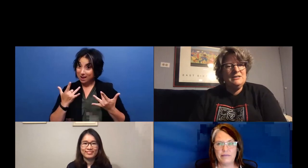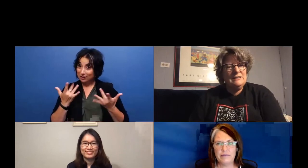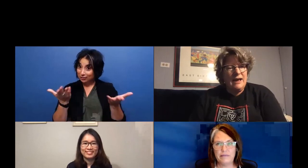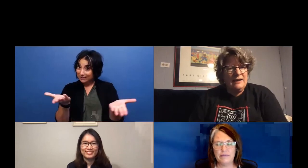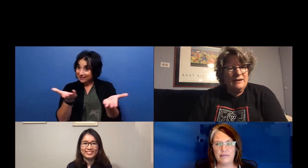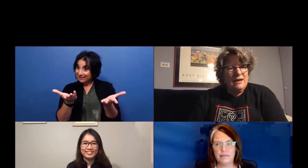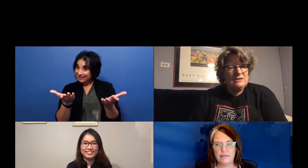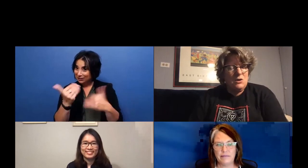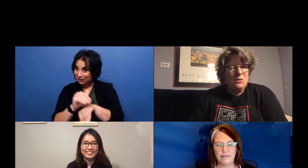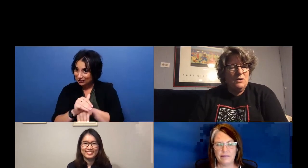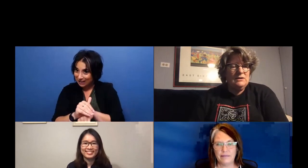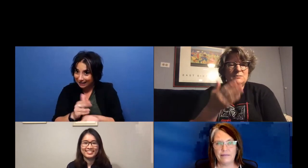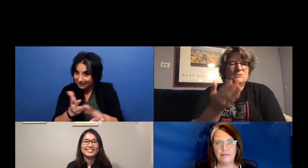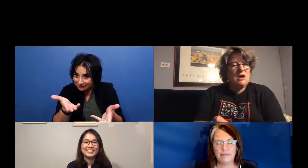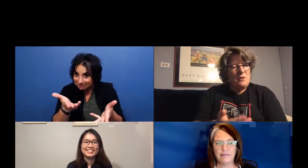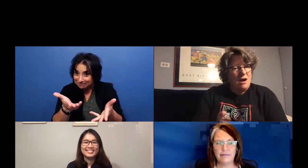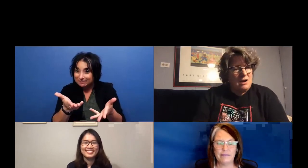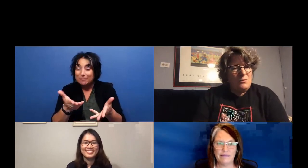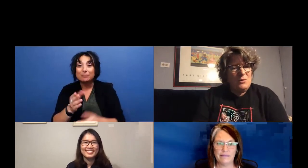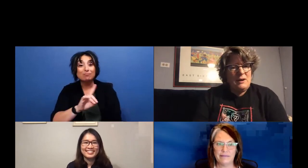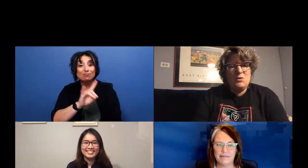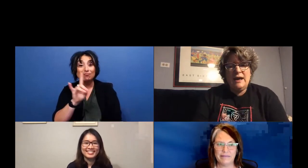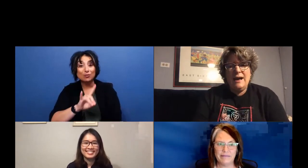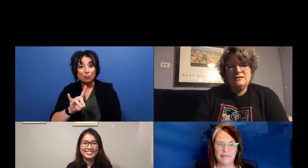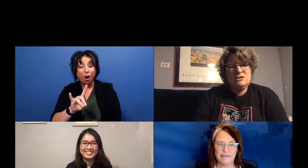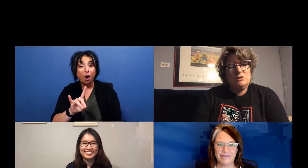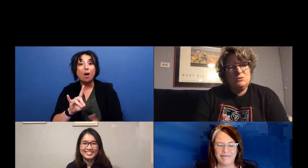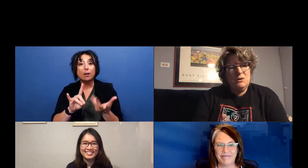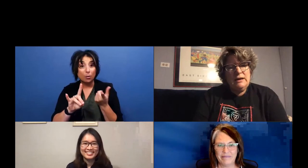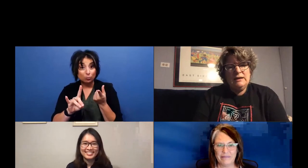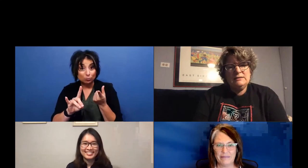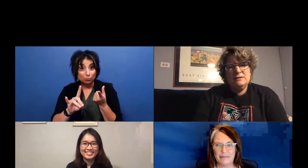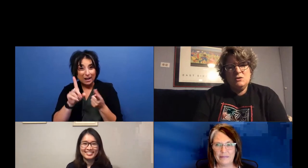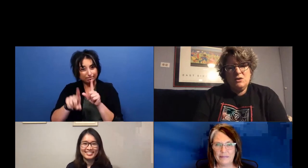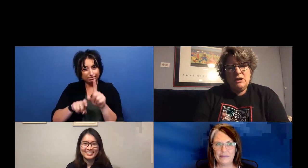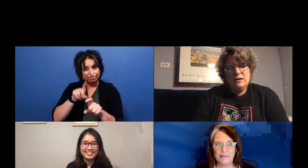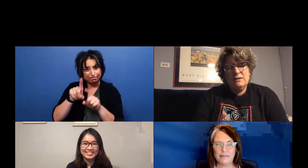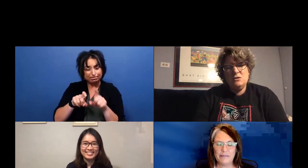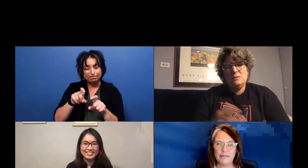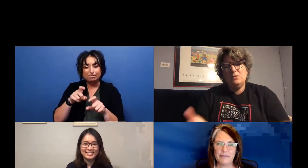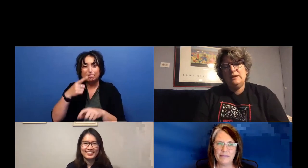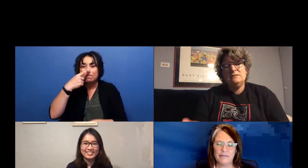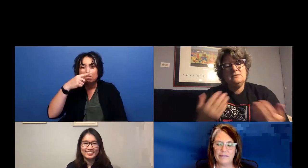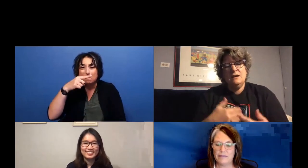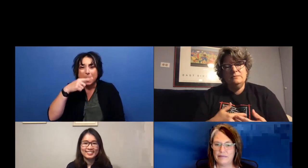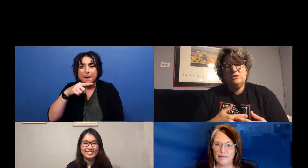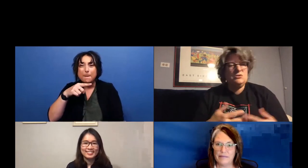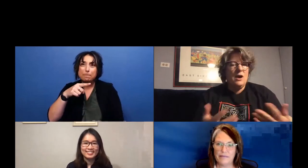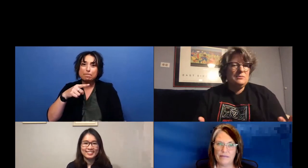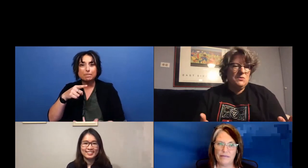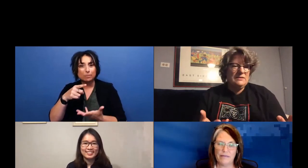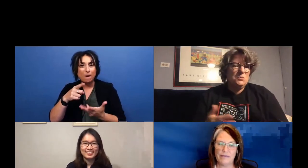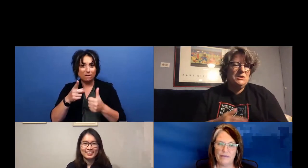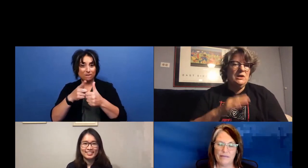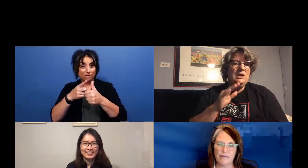here tonight. So Xiaorong, what I'm going to ask you is if you can please describe